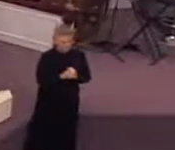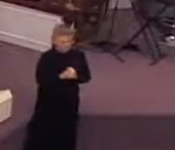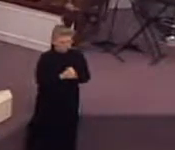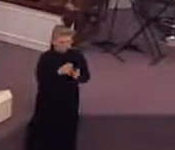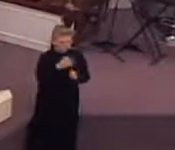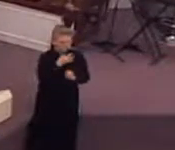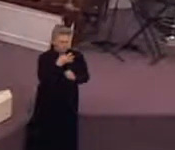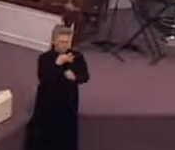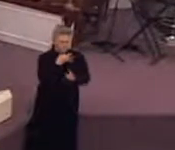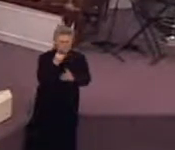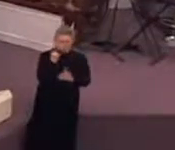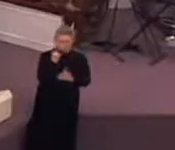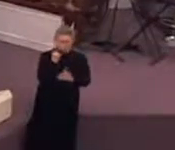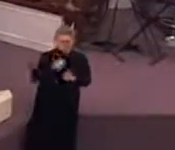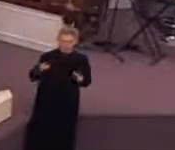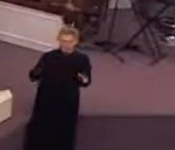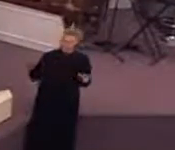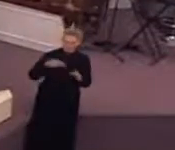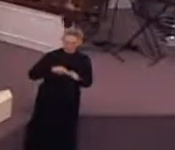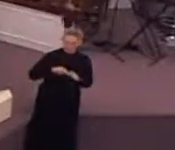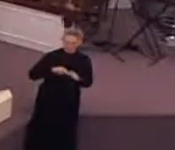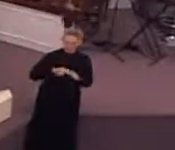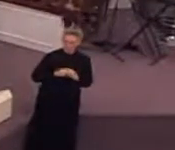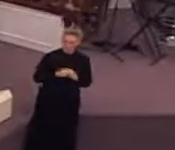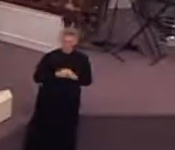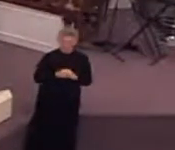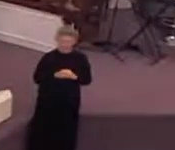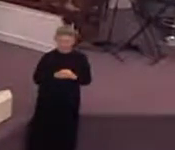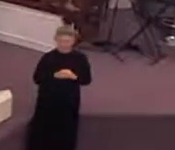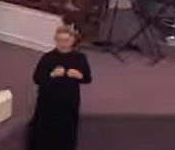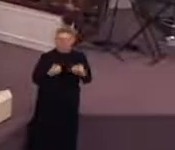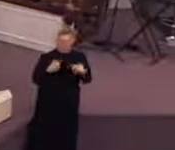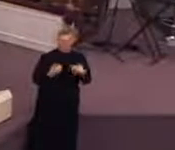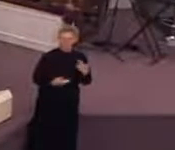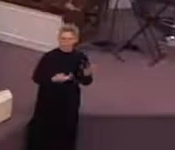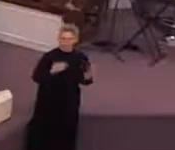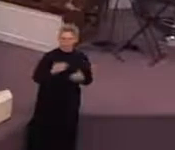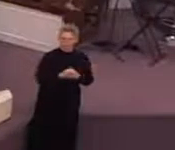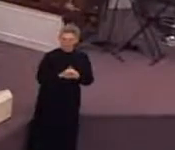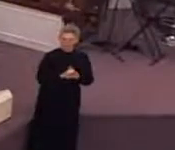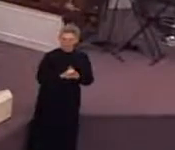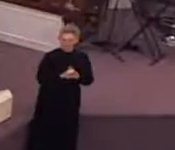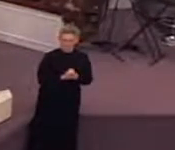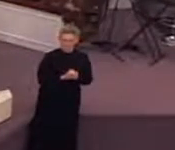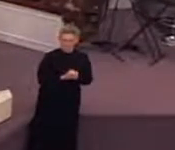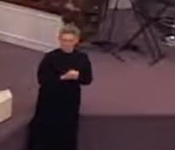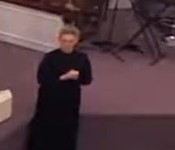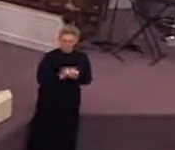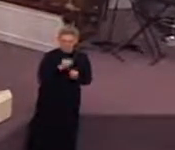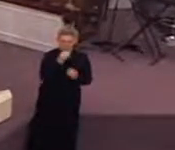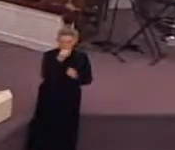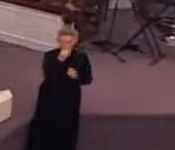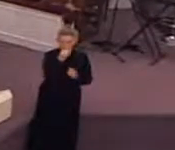I wonder if everybody would join in tonight and let's have revival.